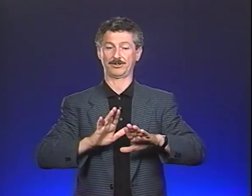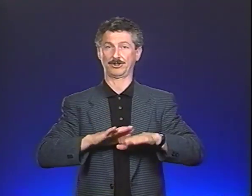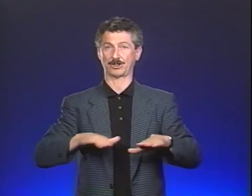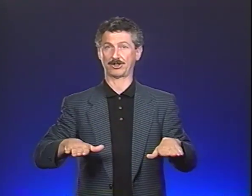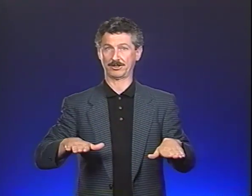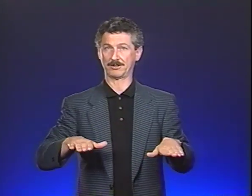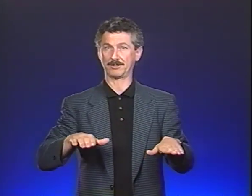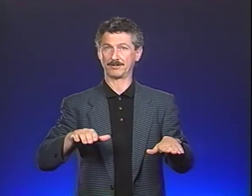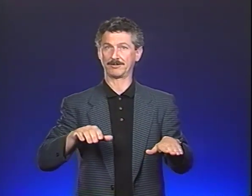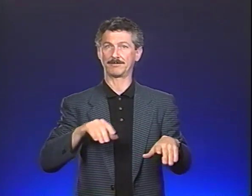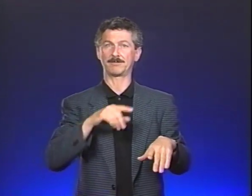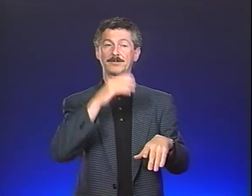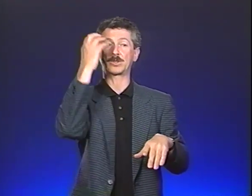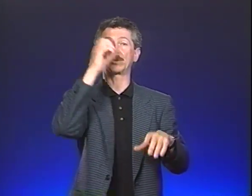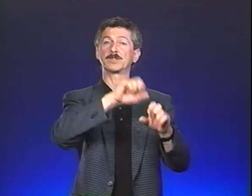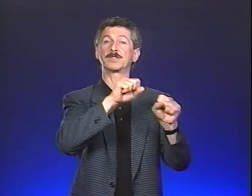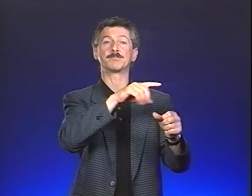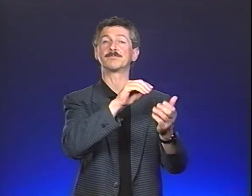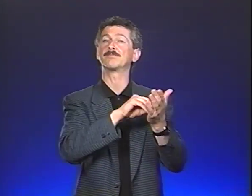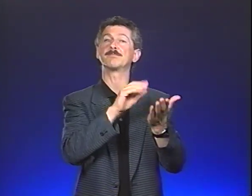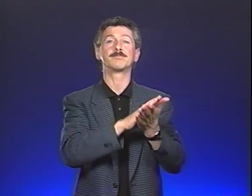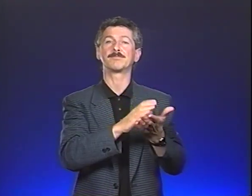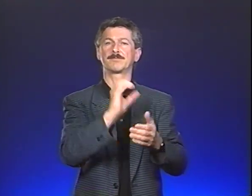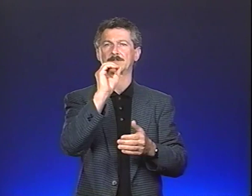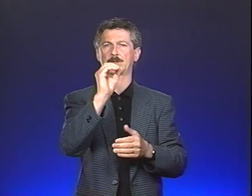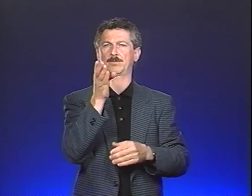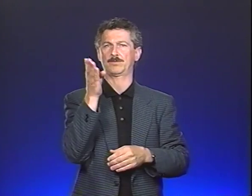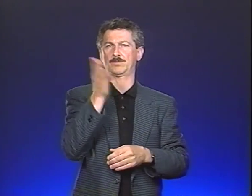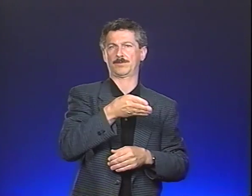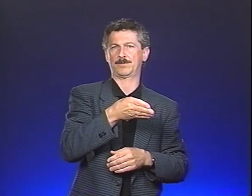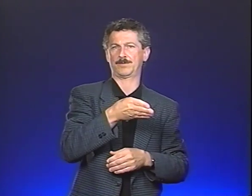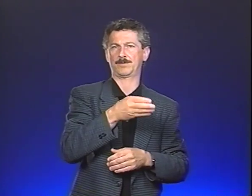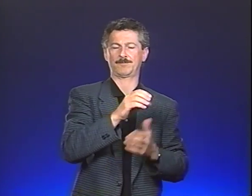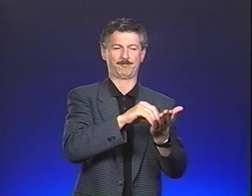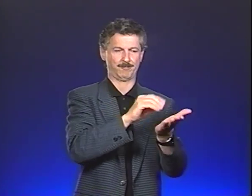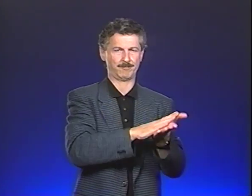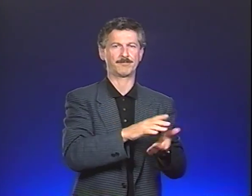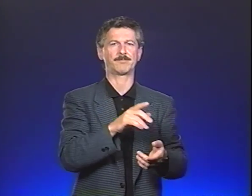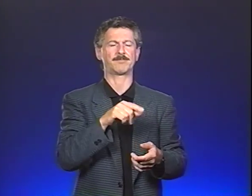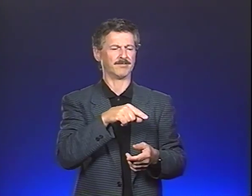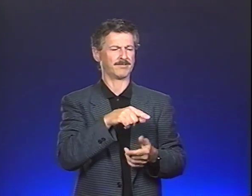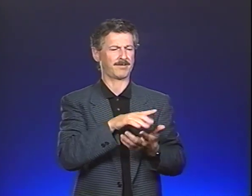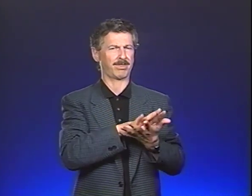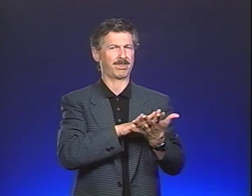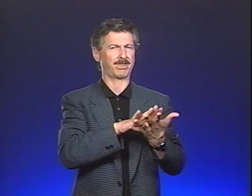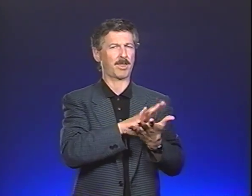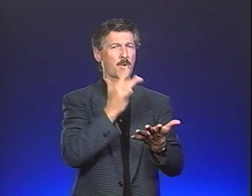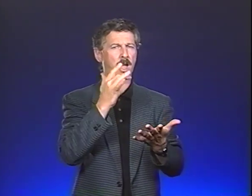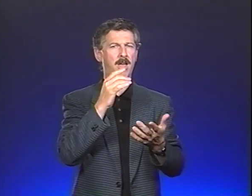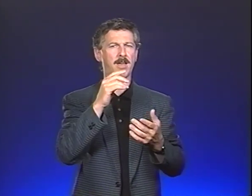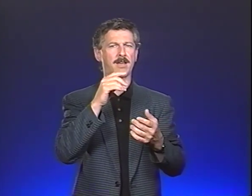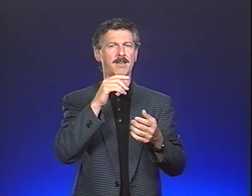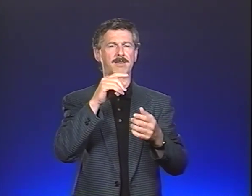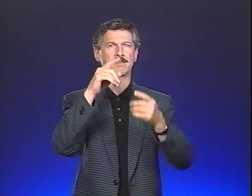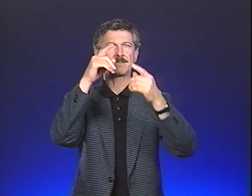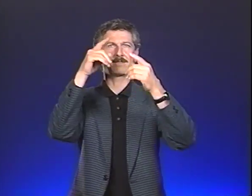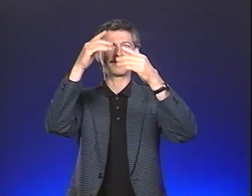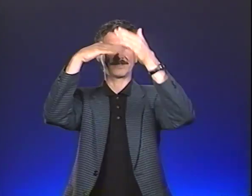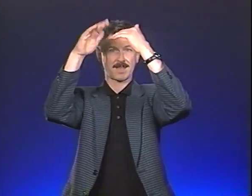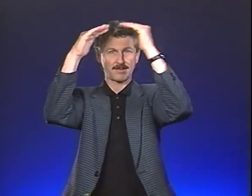heaven, sign, and children are all notated as being made in neutral space. But specifically